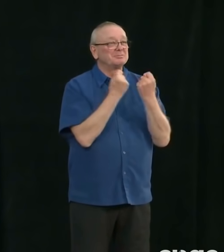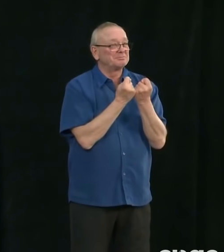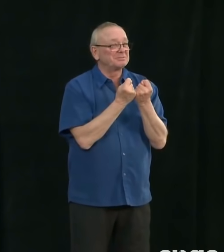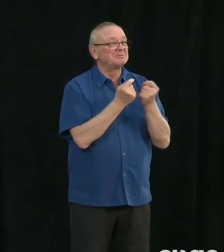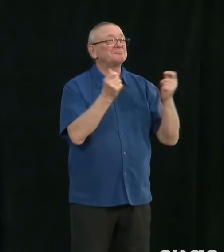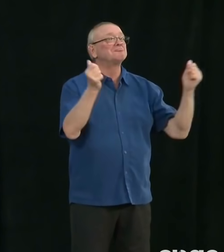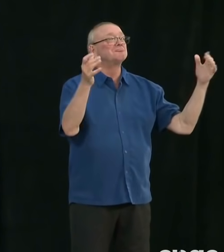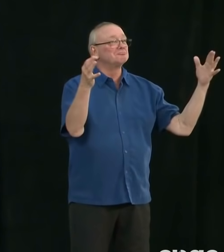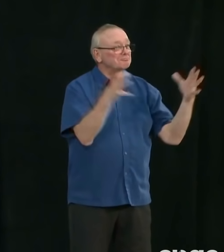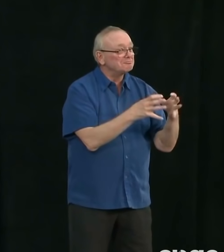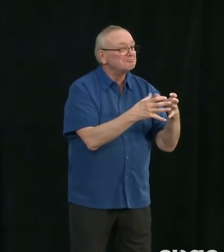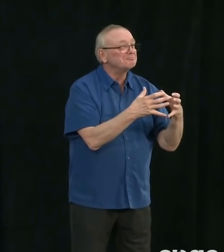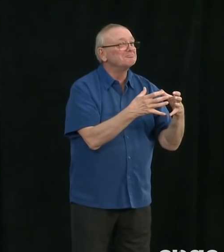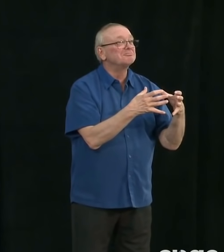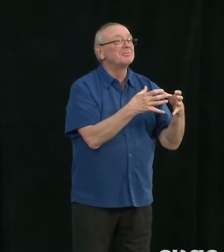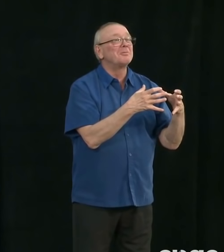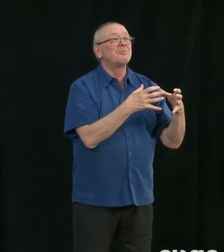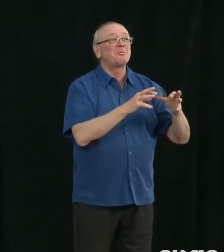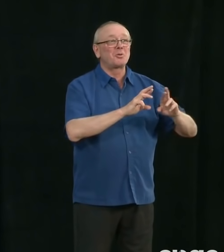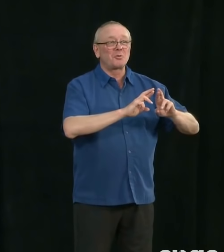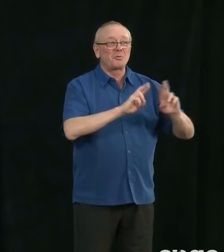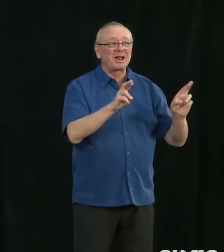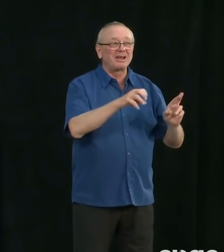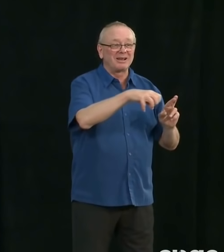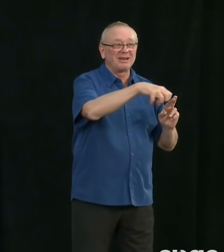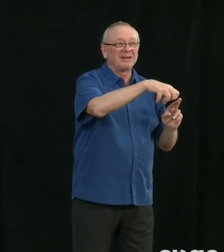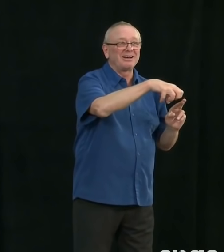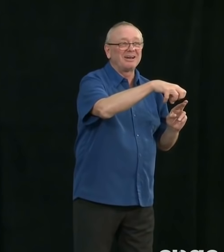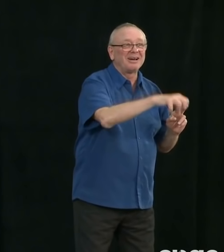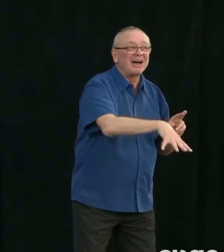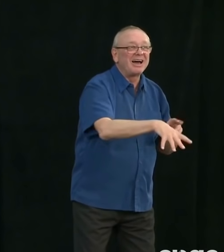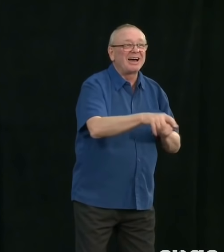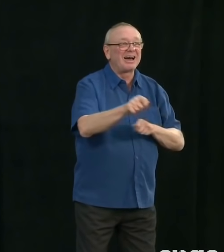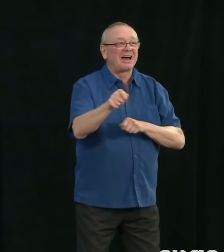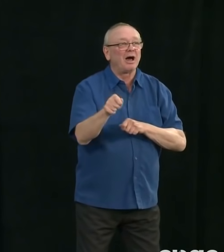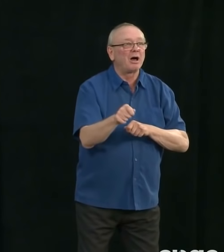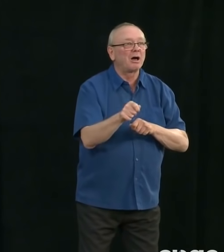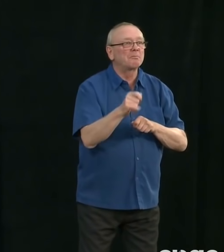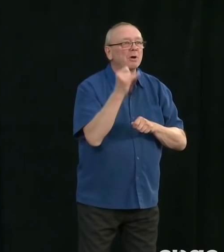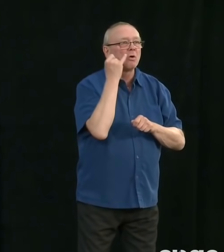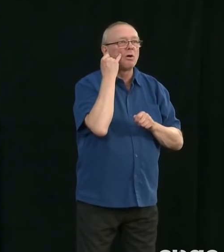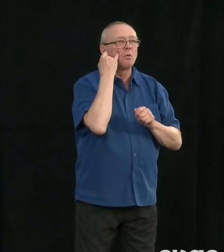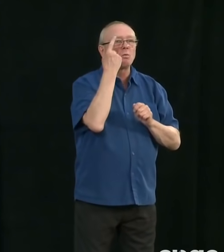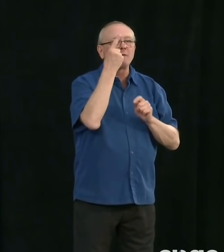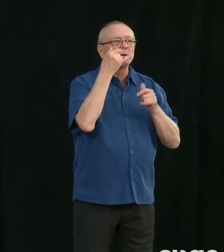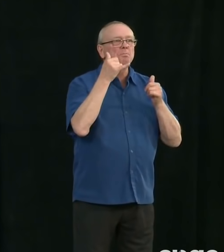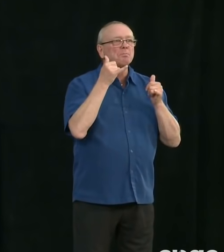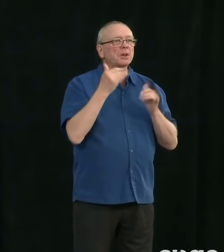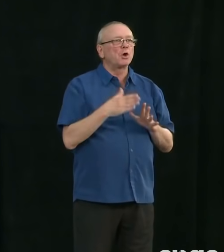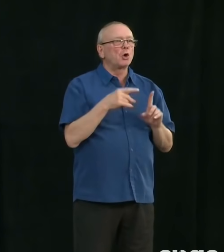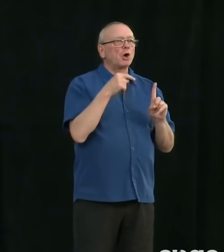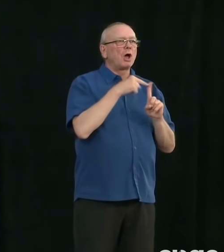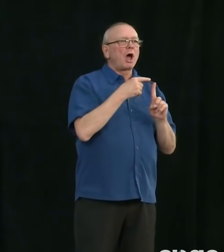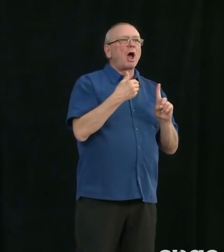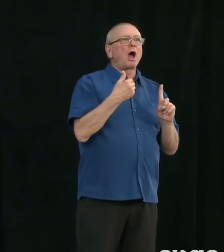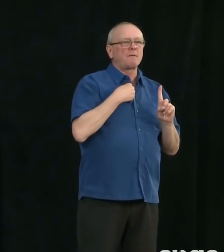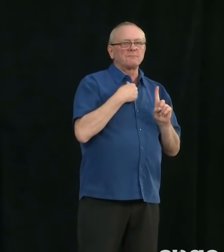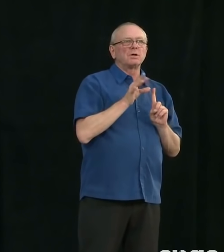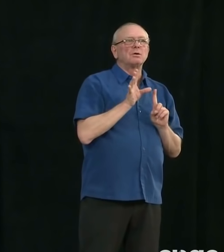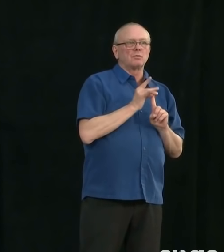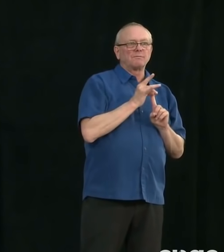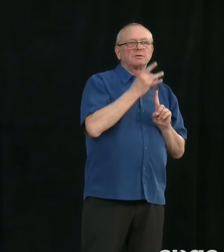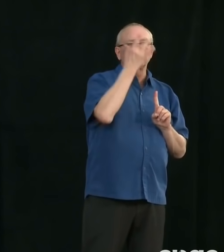test from a player on one of the teams. If in that situation, it would be possible for a positive